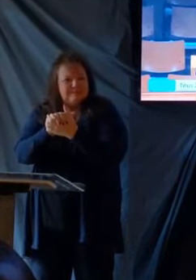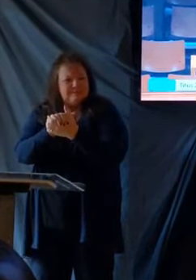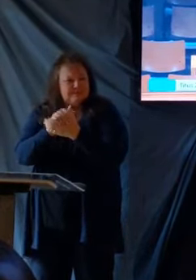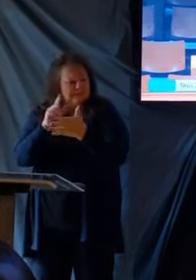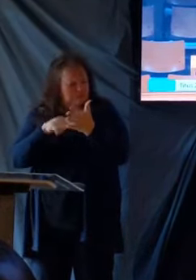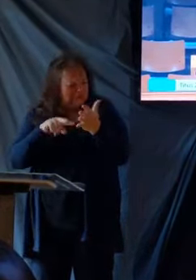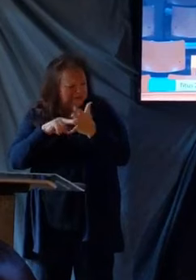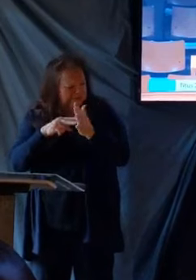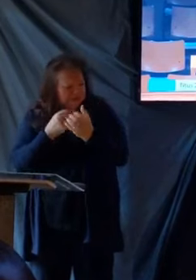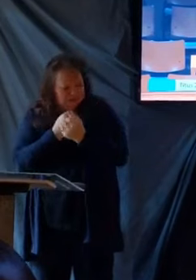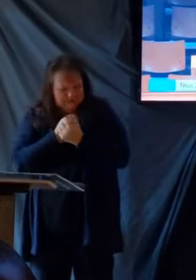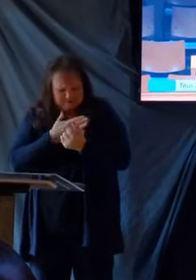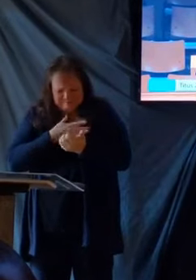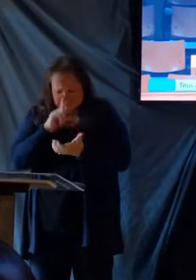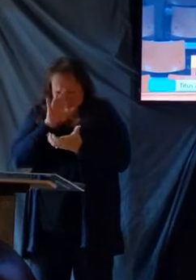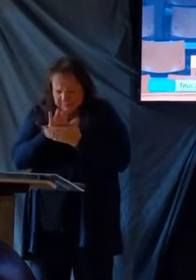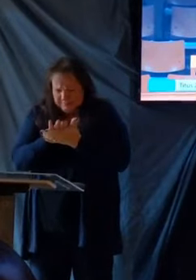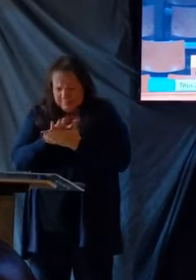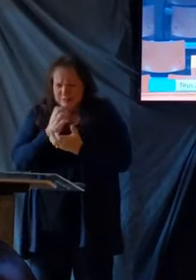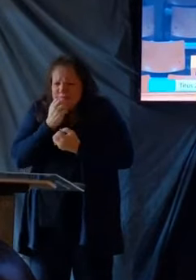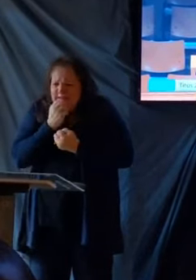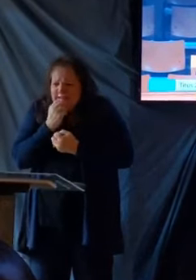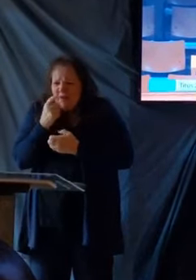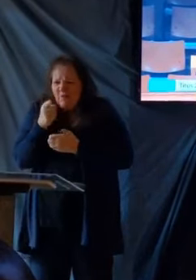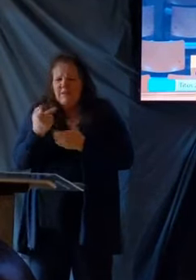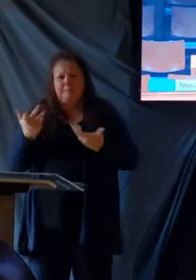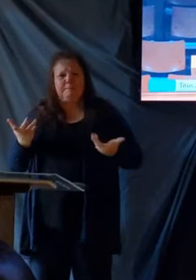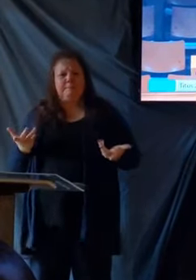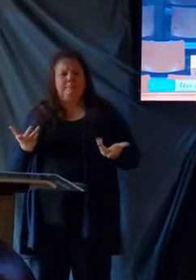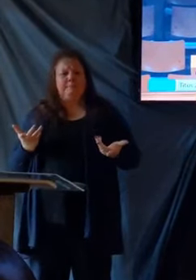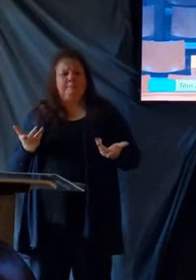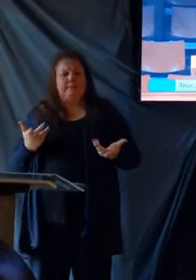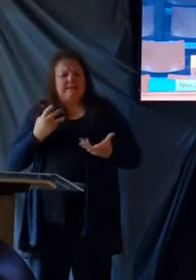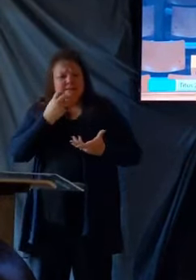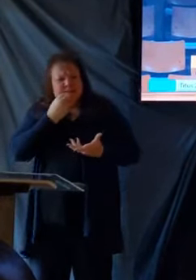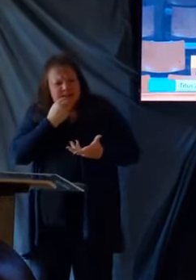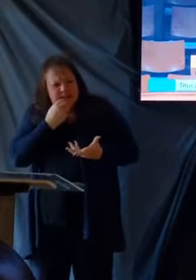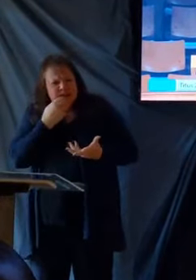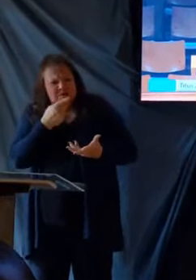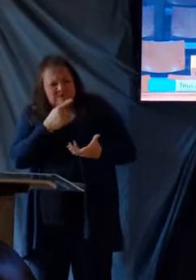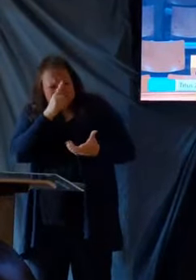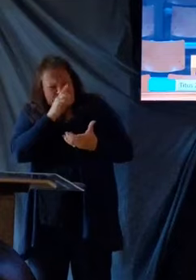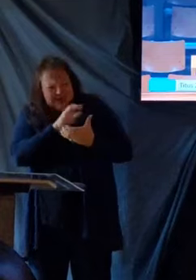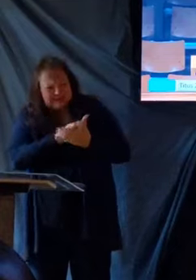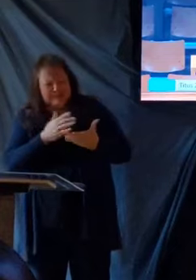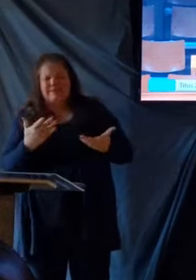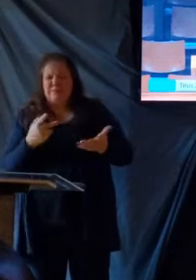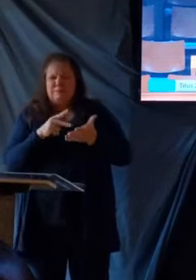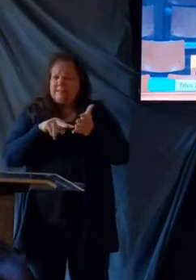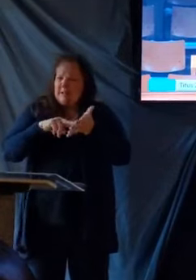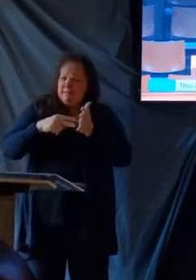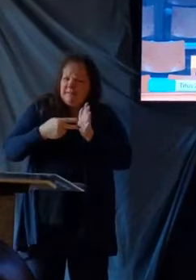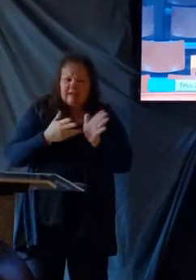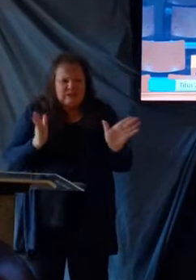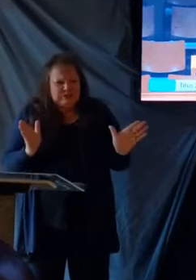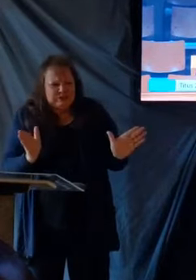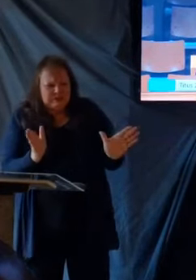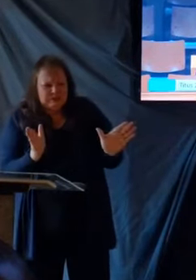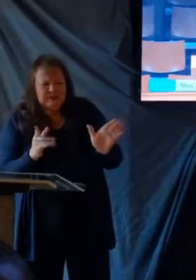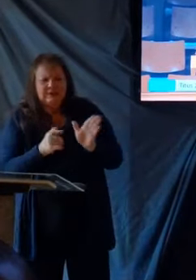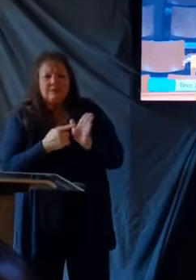What does it mean to love your husband? To care for him. To take care of him. To encourage him.